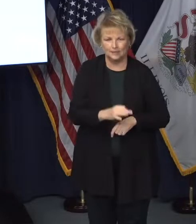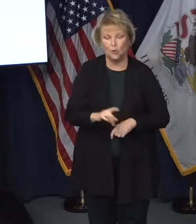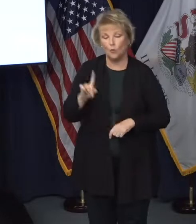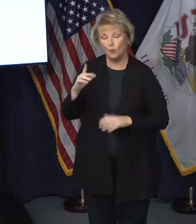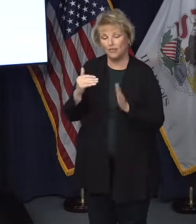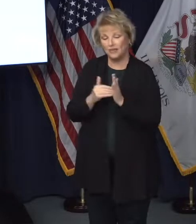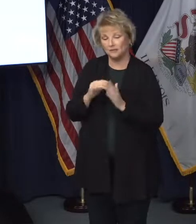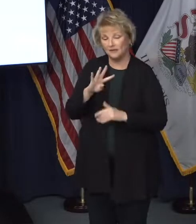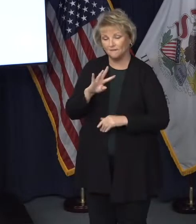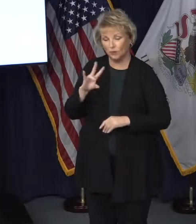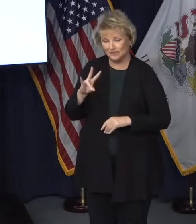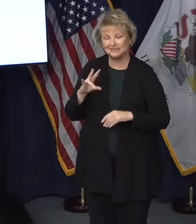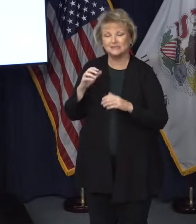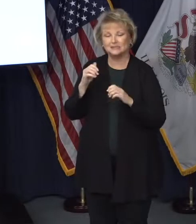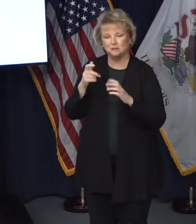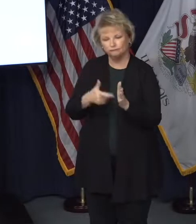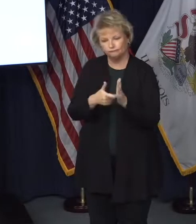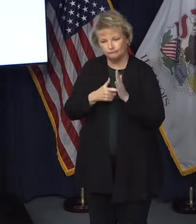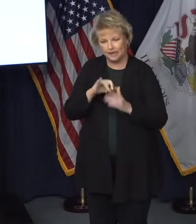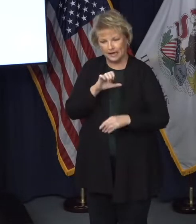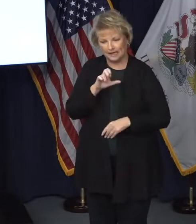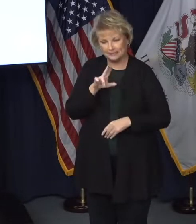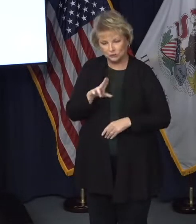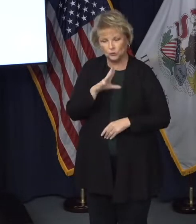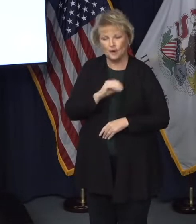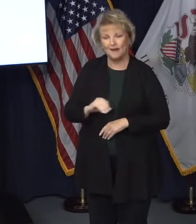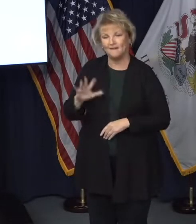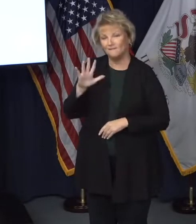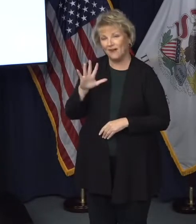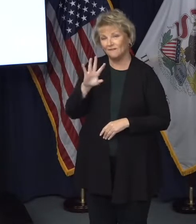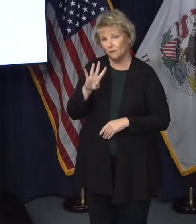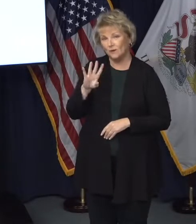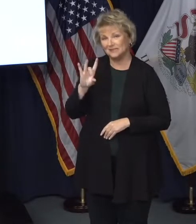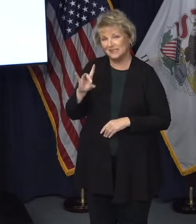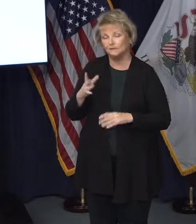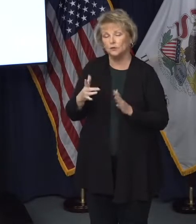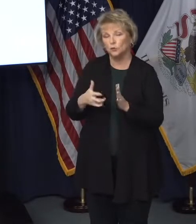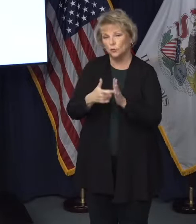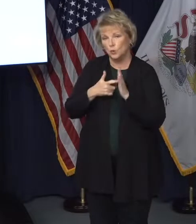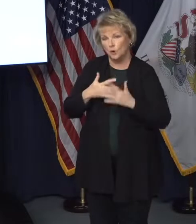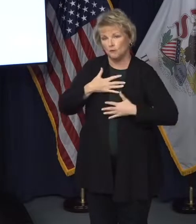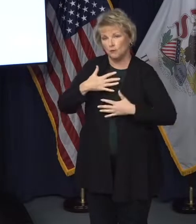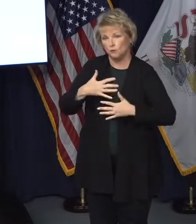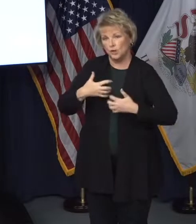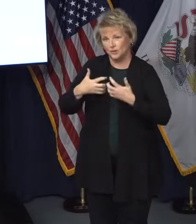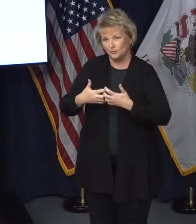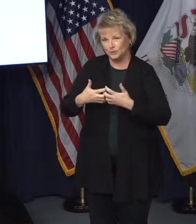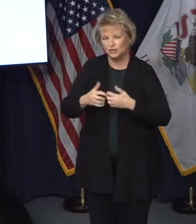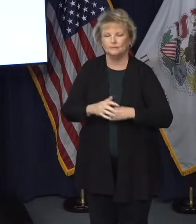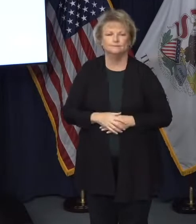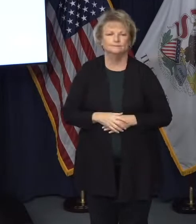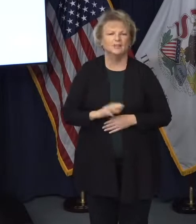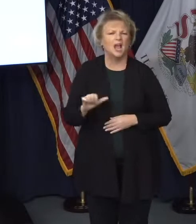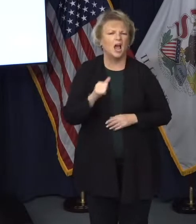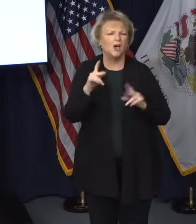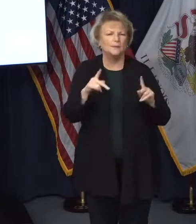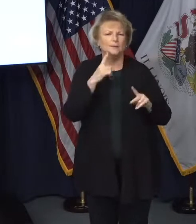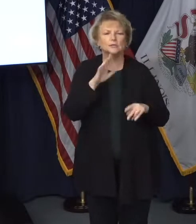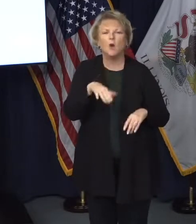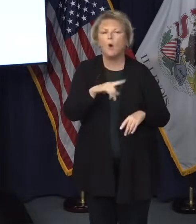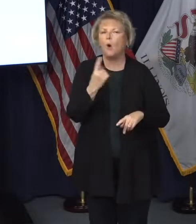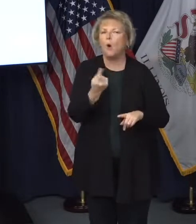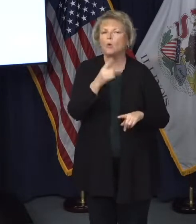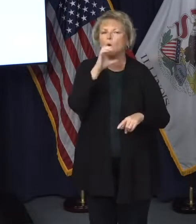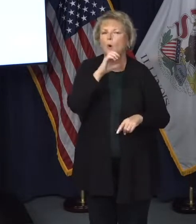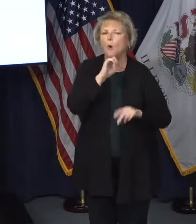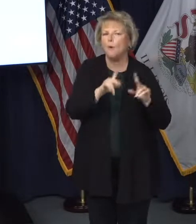1,146 of those were in the ICU and 547 were on ventilators. I'm also hearing people say that it's only older